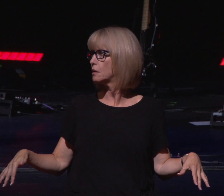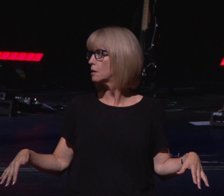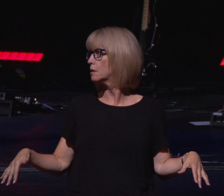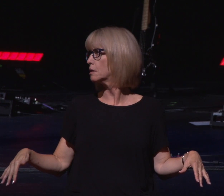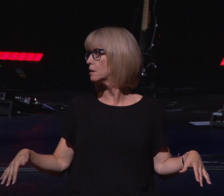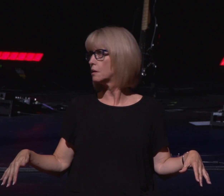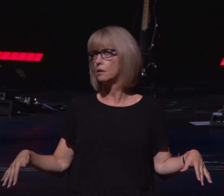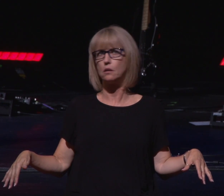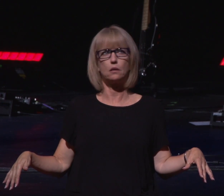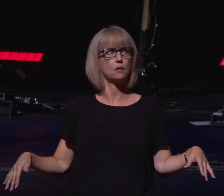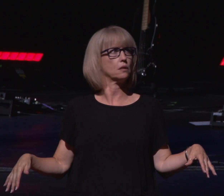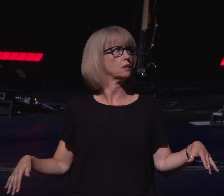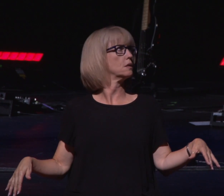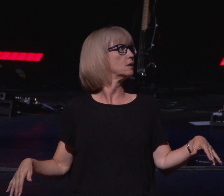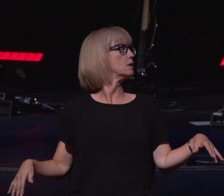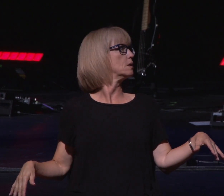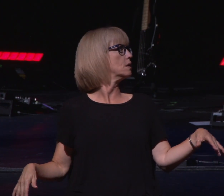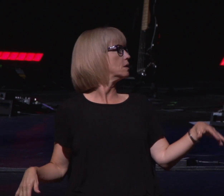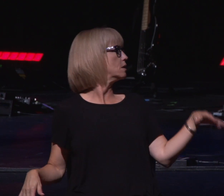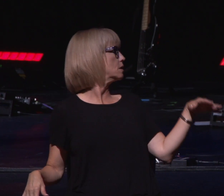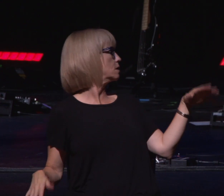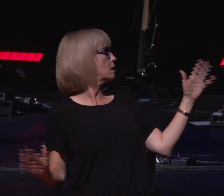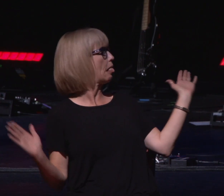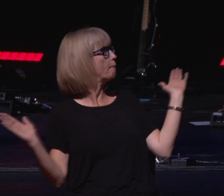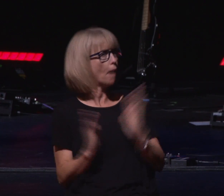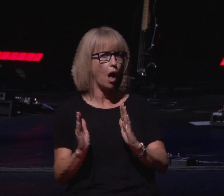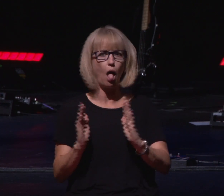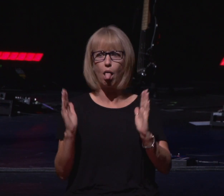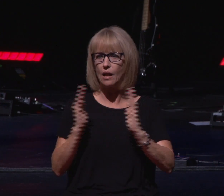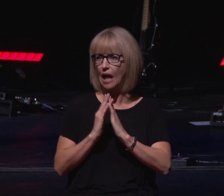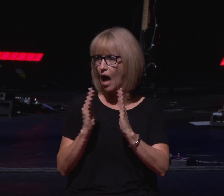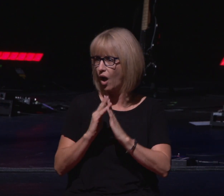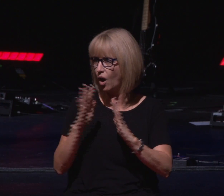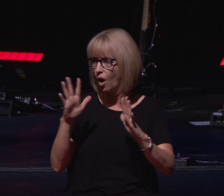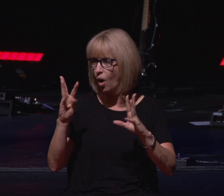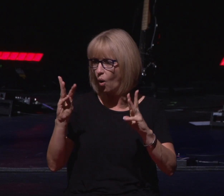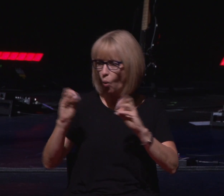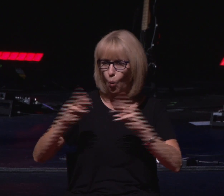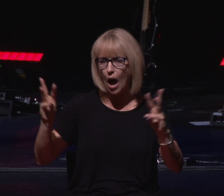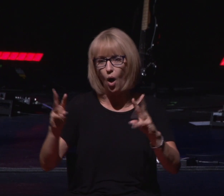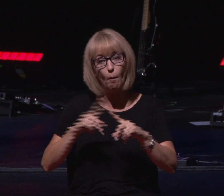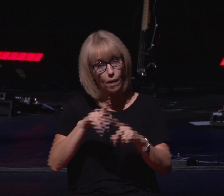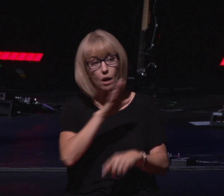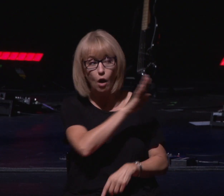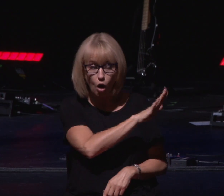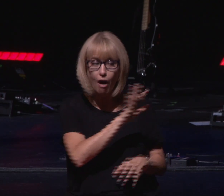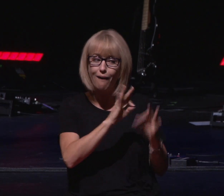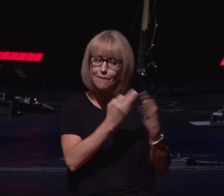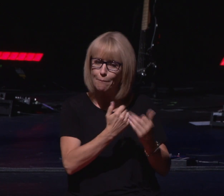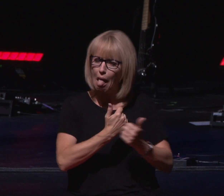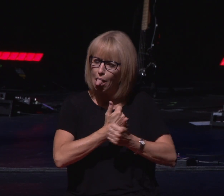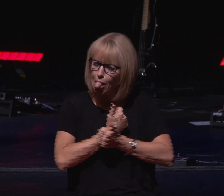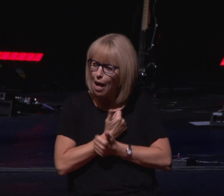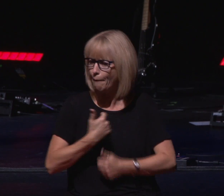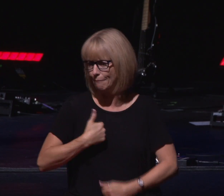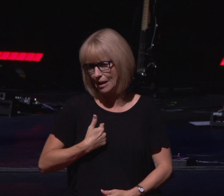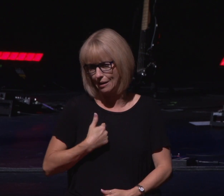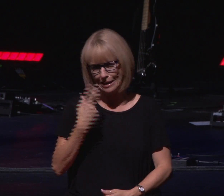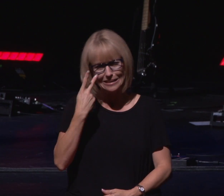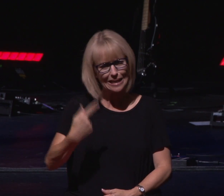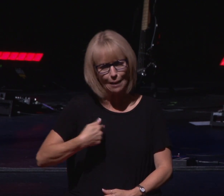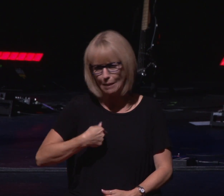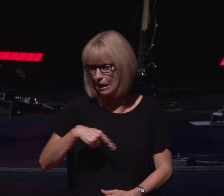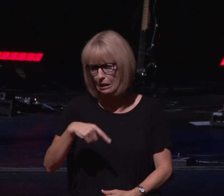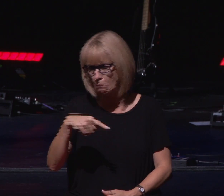when I came, and I'm gonna tell you right now, they love me. They don't see color,